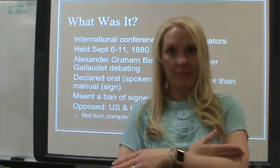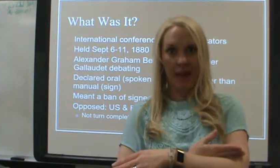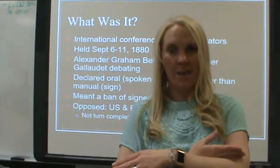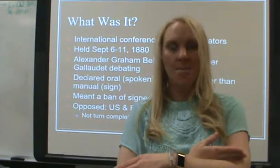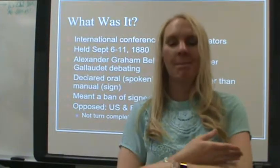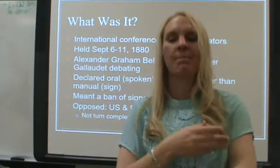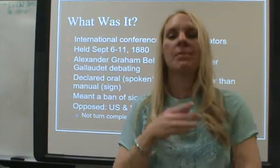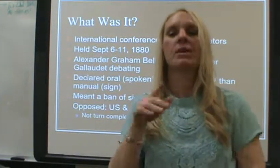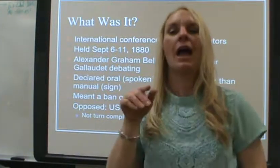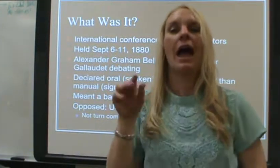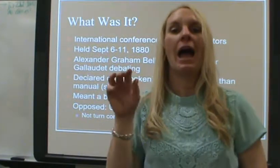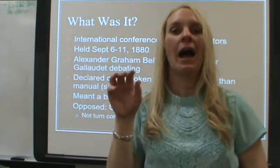okay?